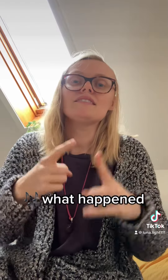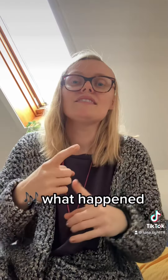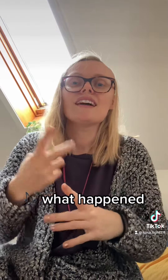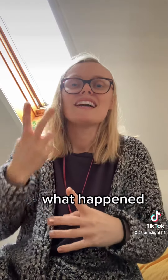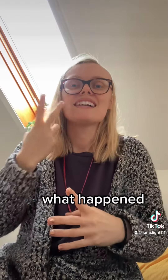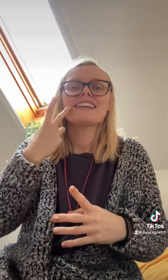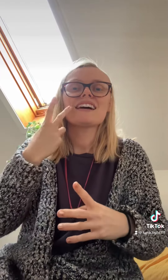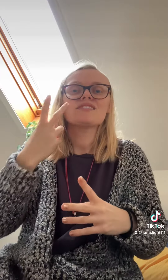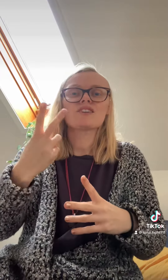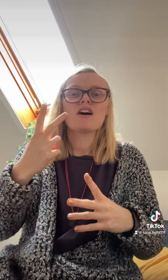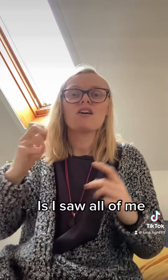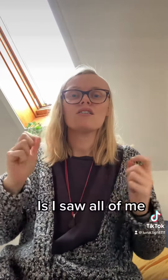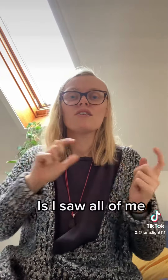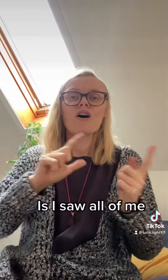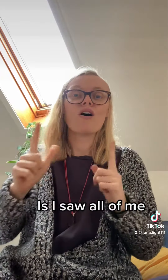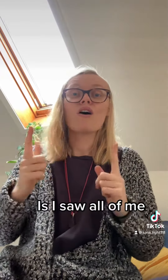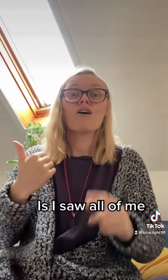happened is I saw